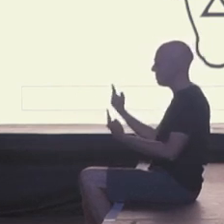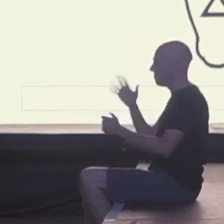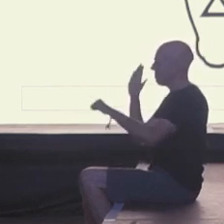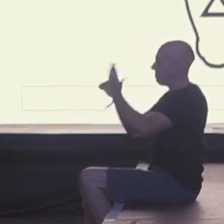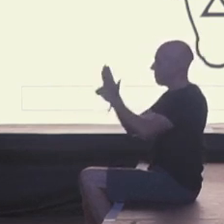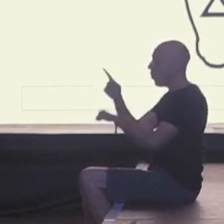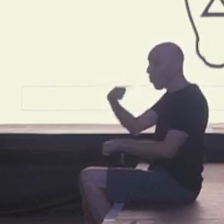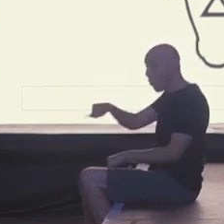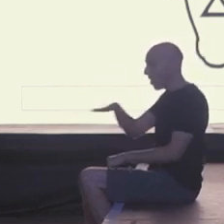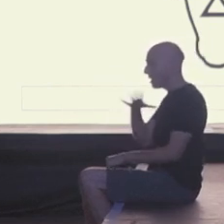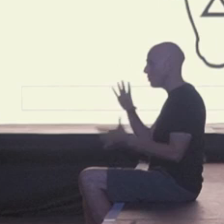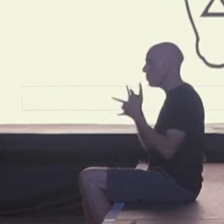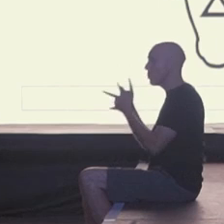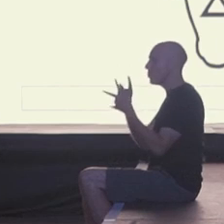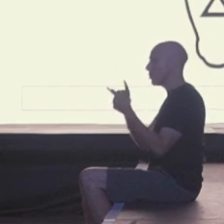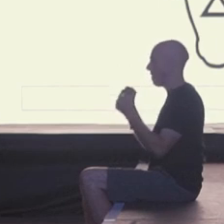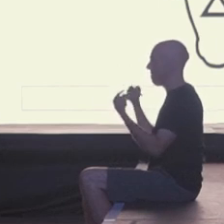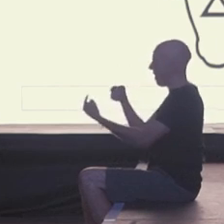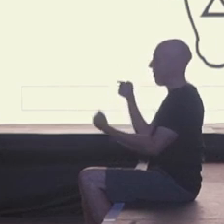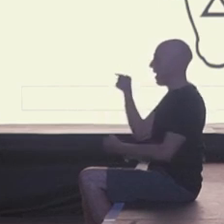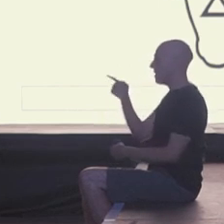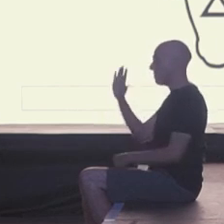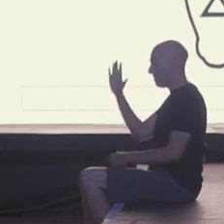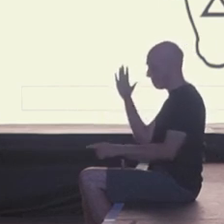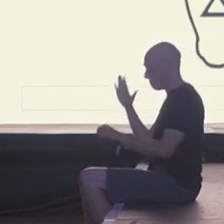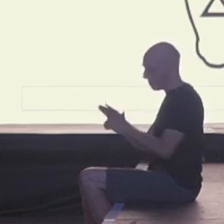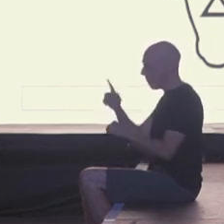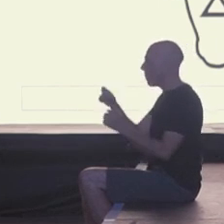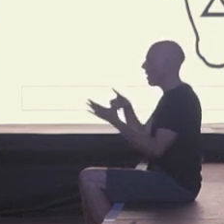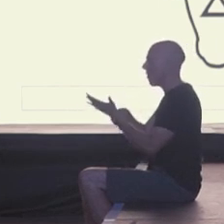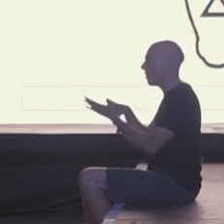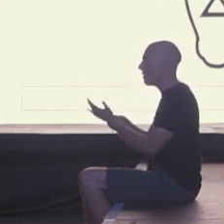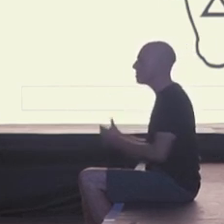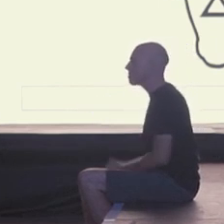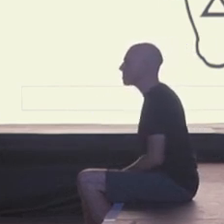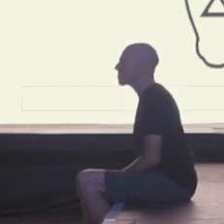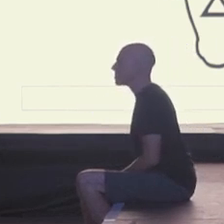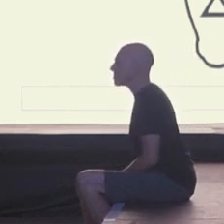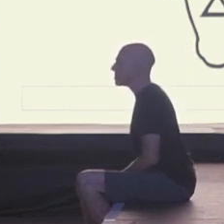come together and fight this bill. Yeah.